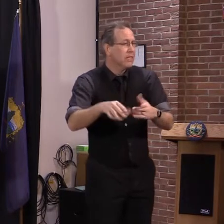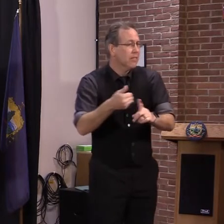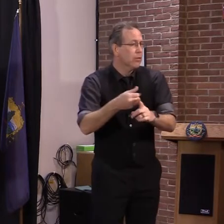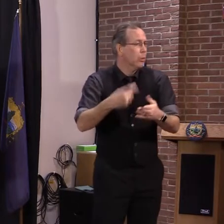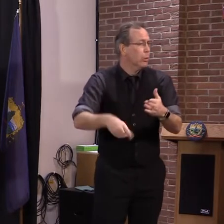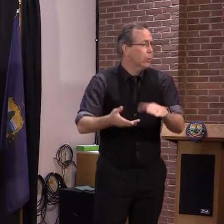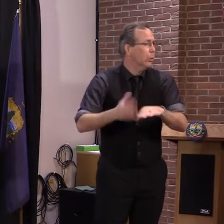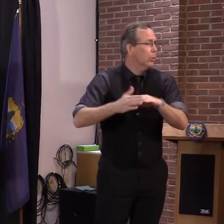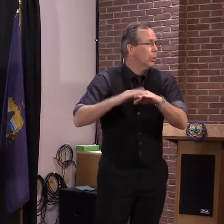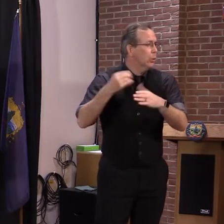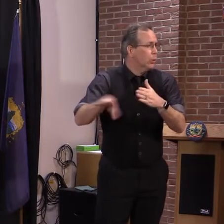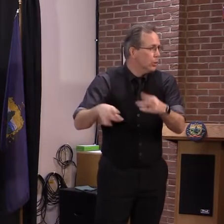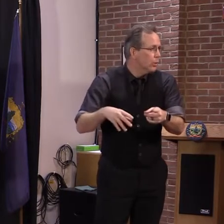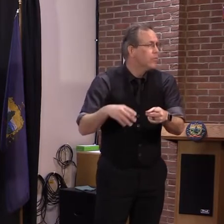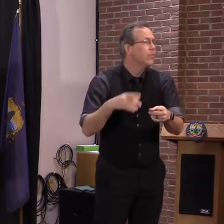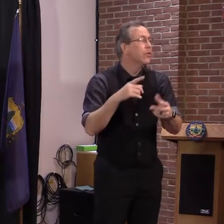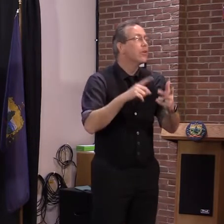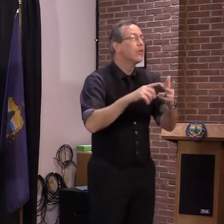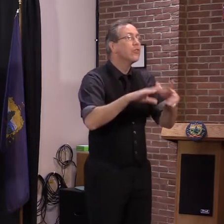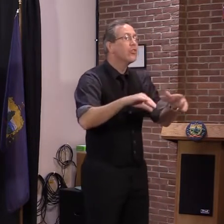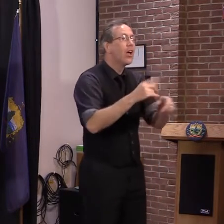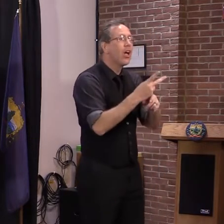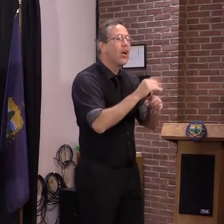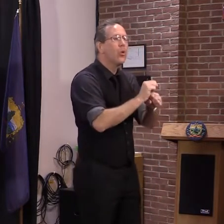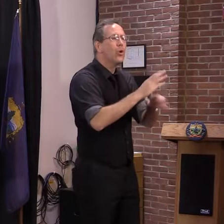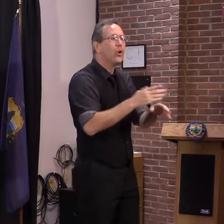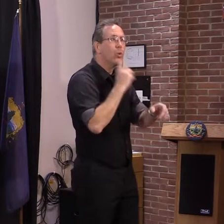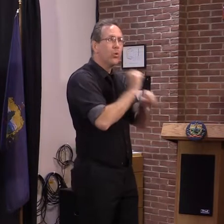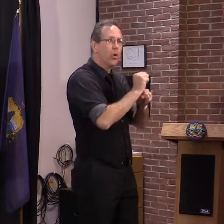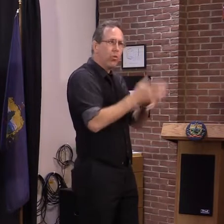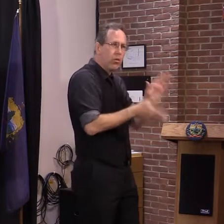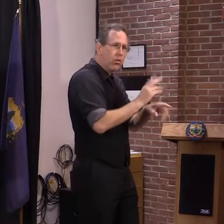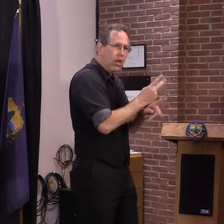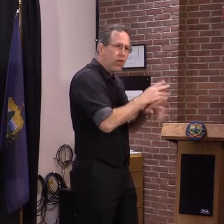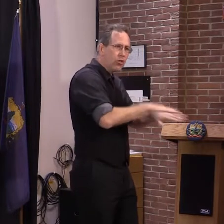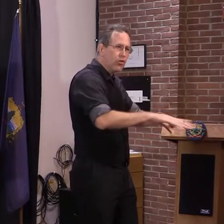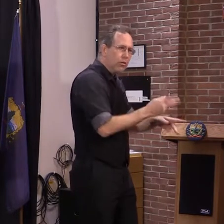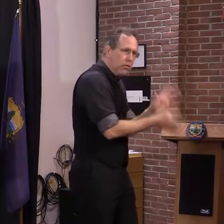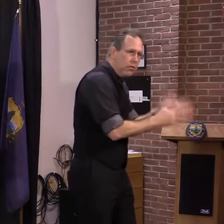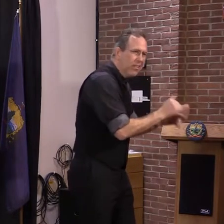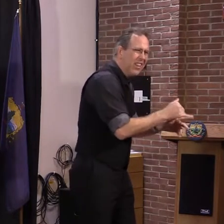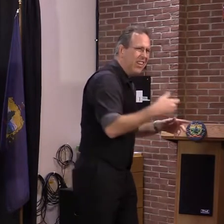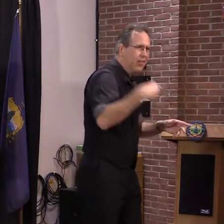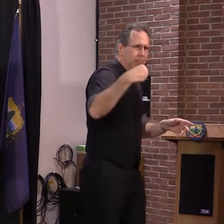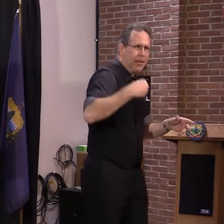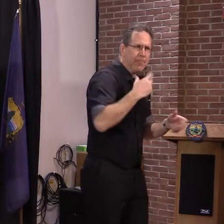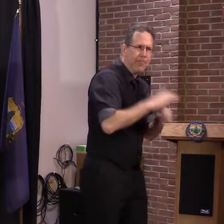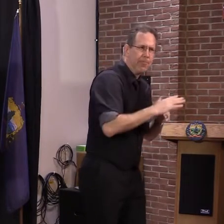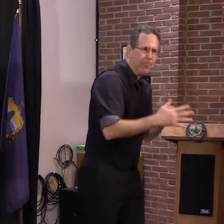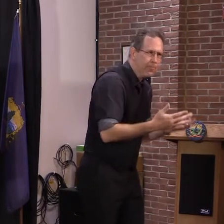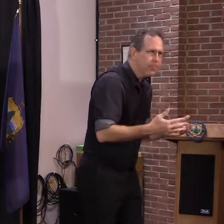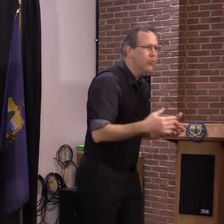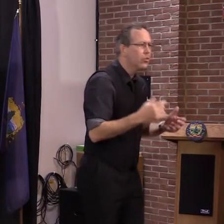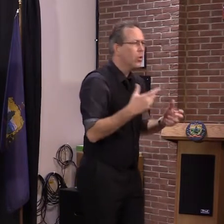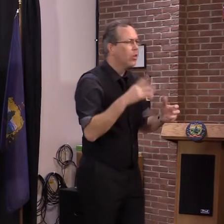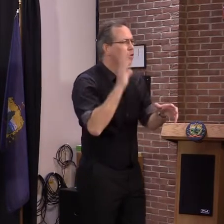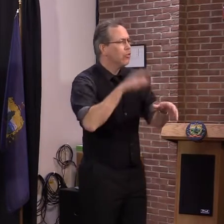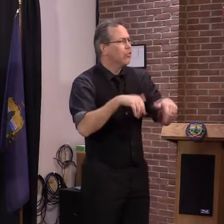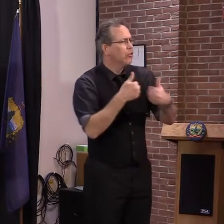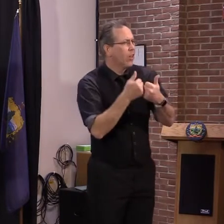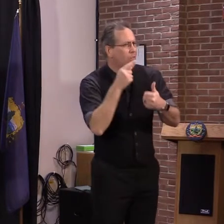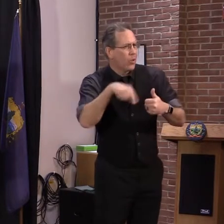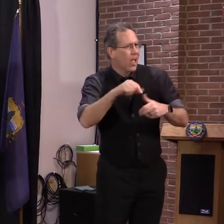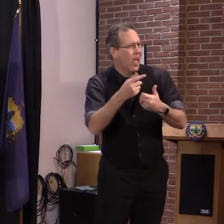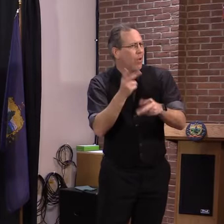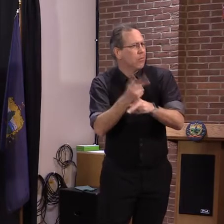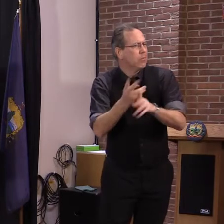to shore up our childcare workforce. Childcare costs are challenging for many of our families in Vermont.